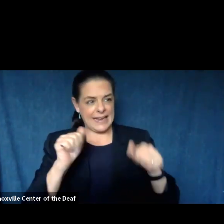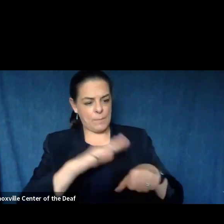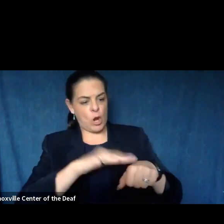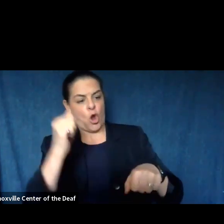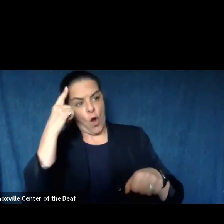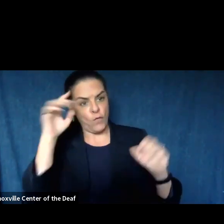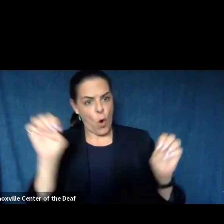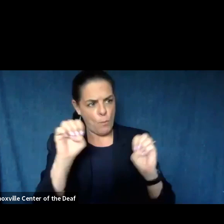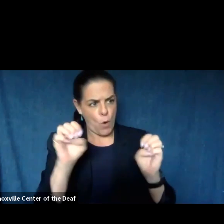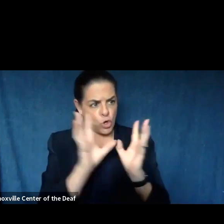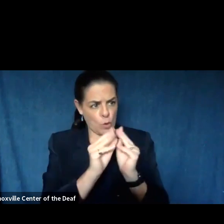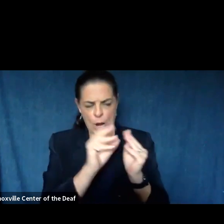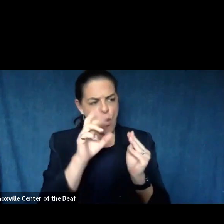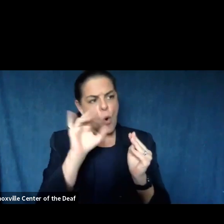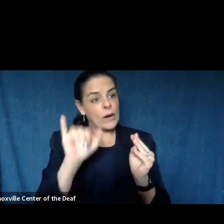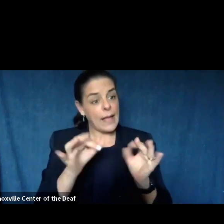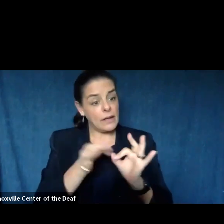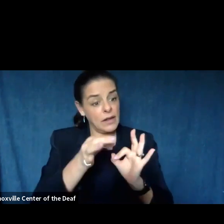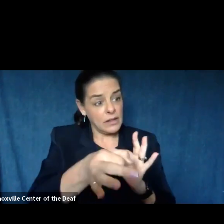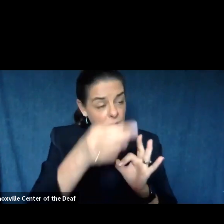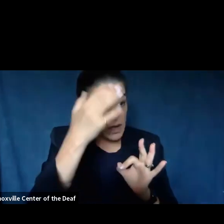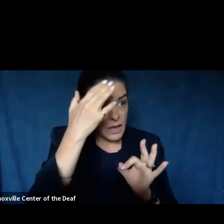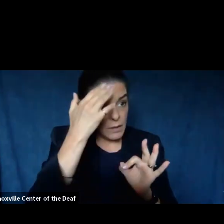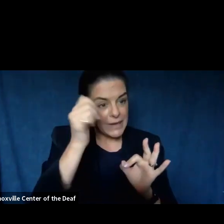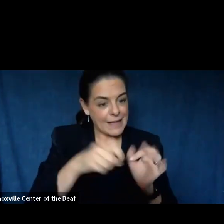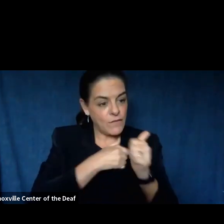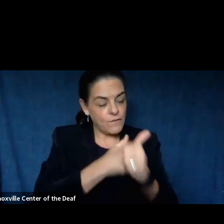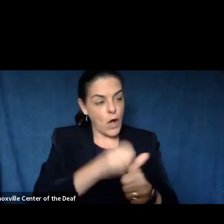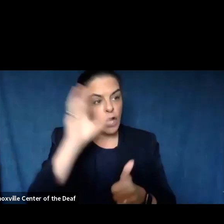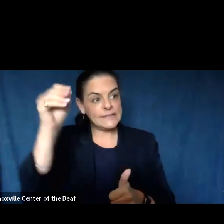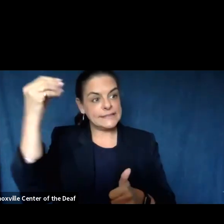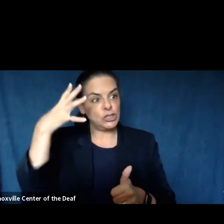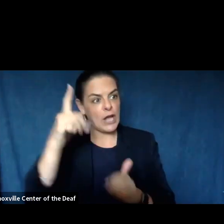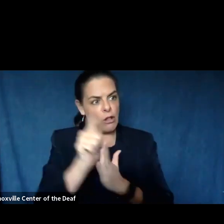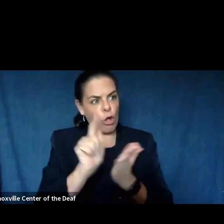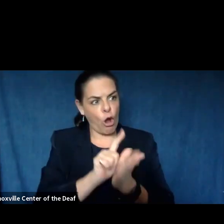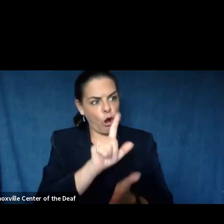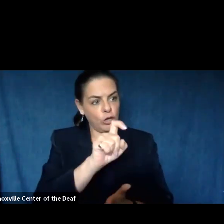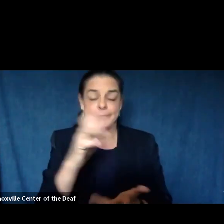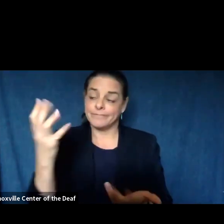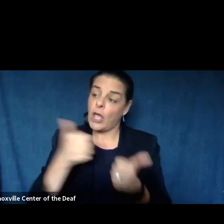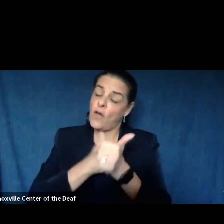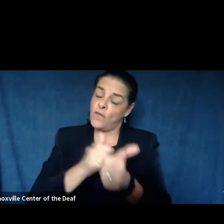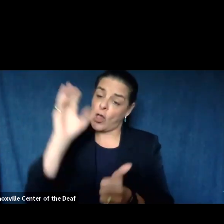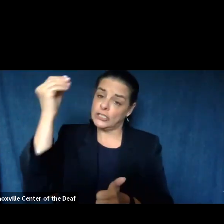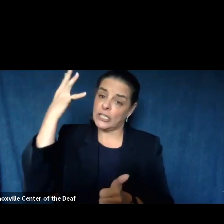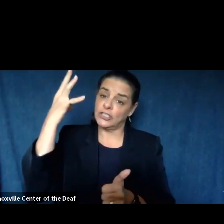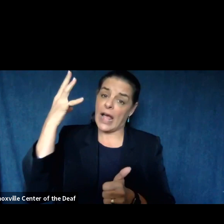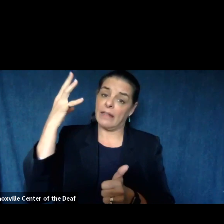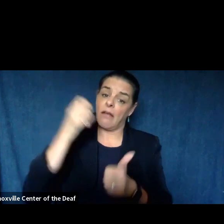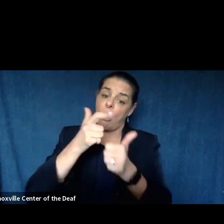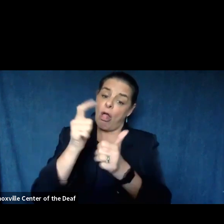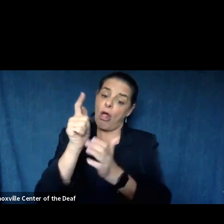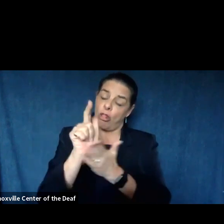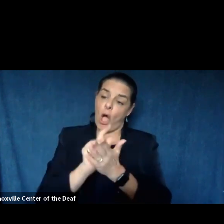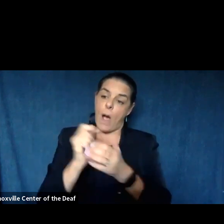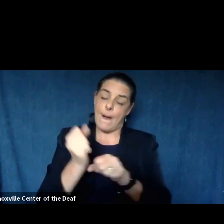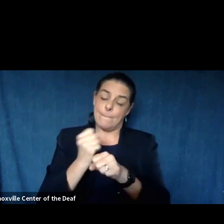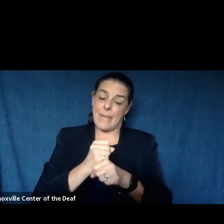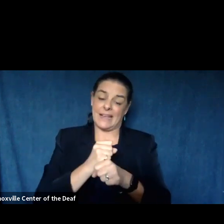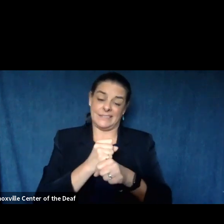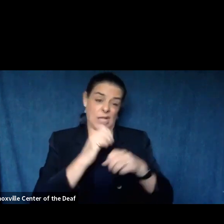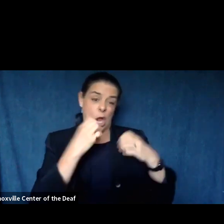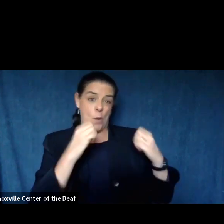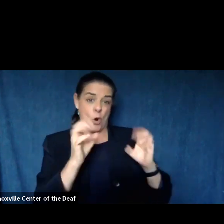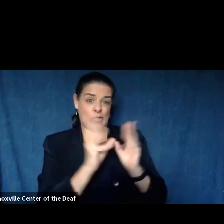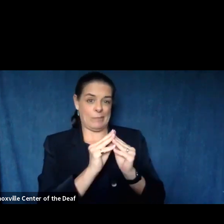meeting, or could this be delayed by having to follow sunshine laws? Following sunshine laws would make an emergency meeting difficult. I